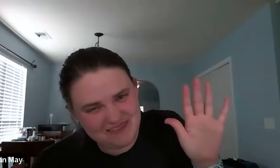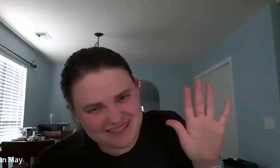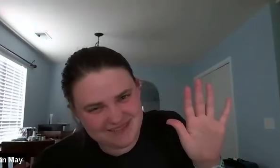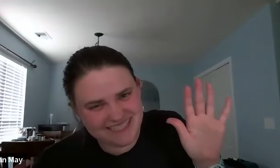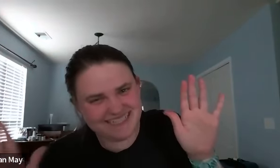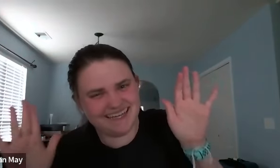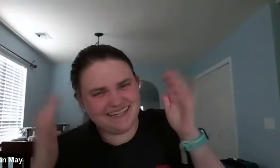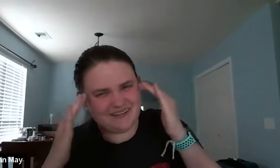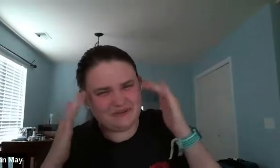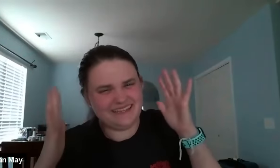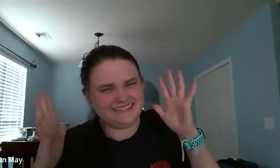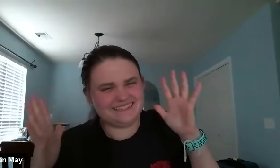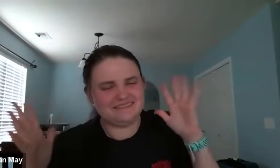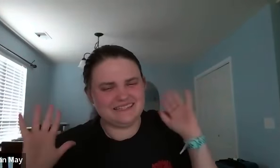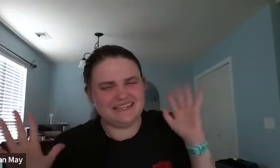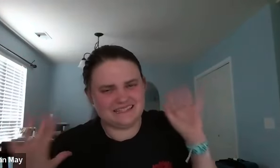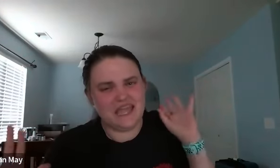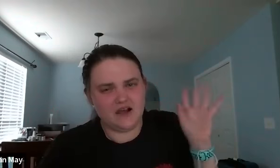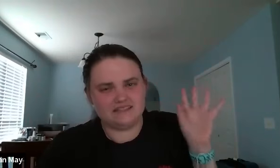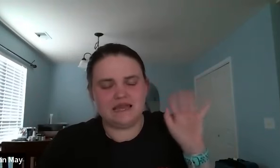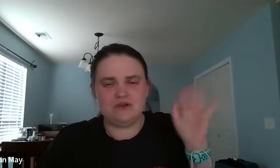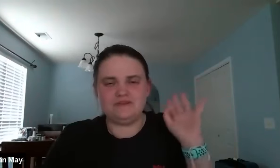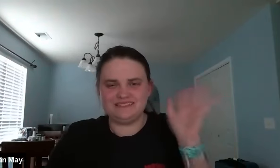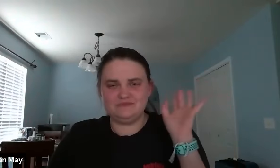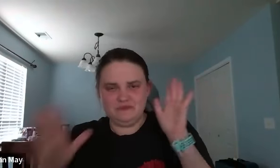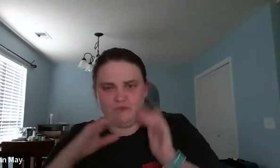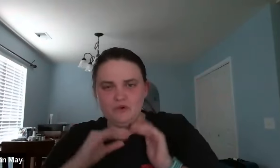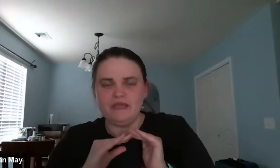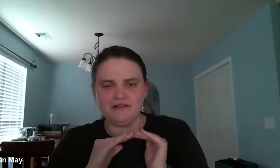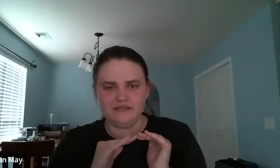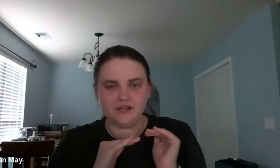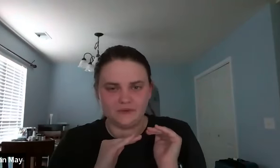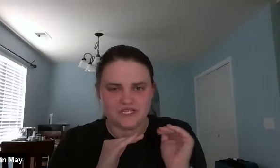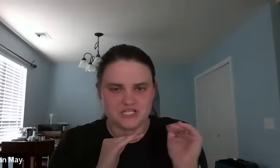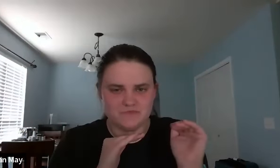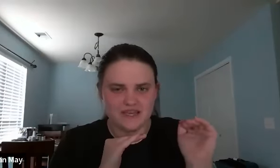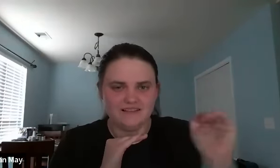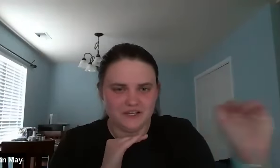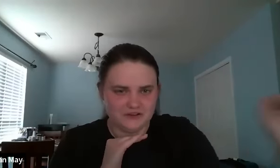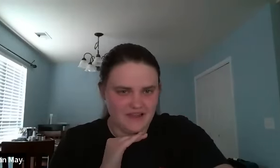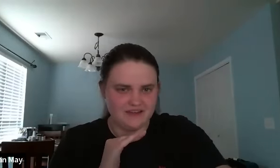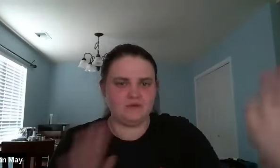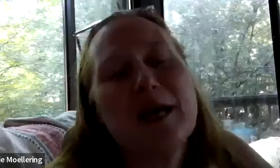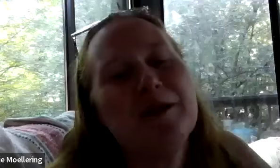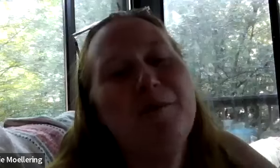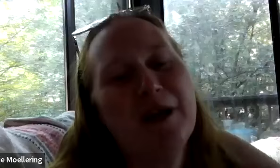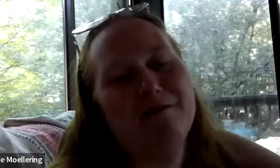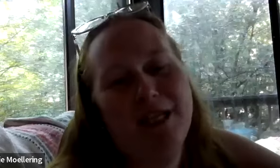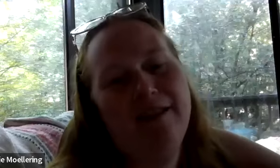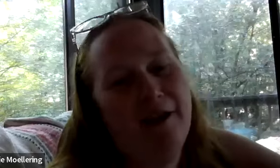last week. I know it's chaos. I promise we will be a clear. We should be a clear line. Tell them what you did though,